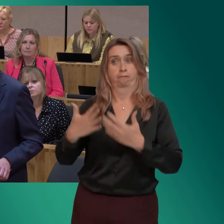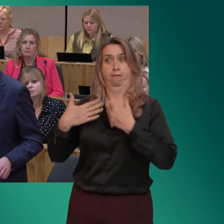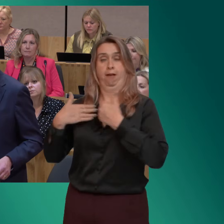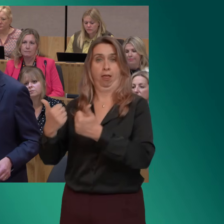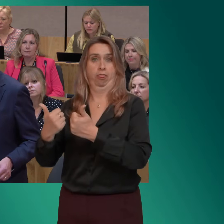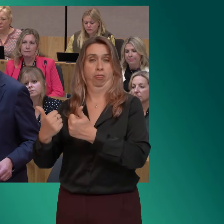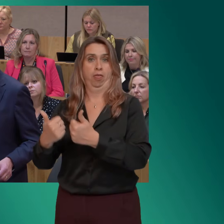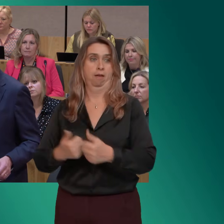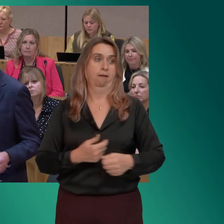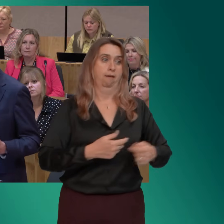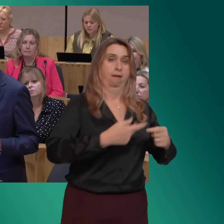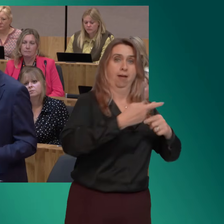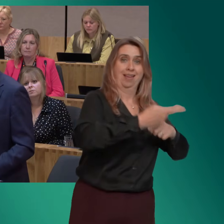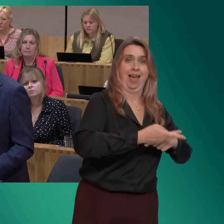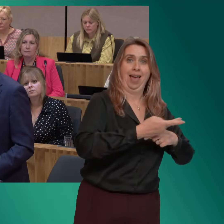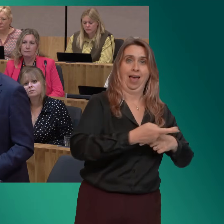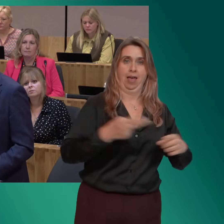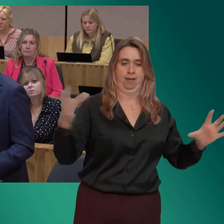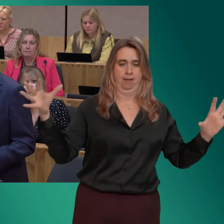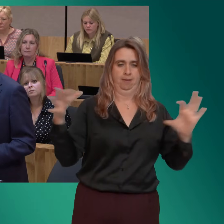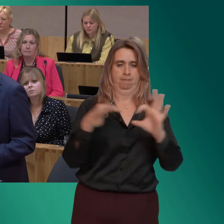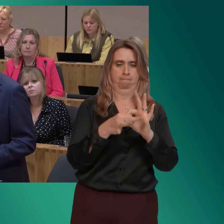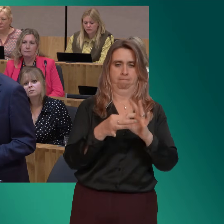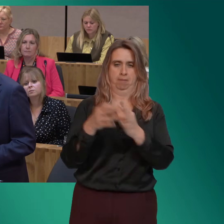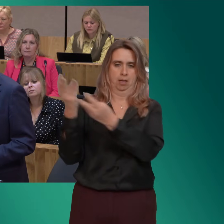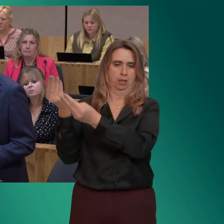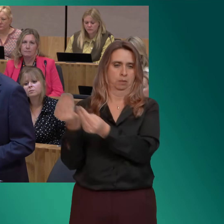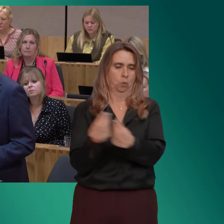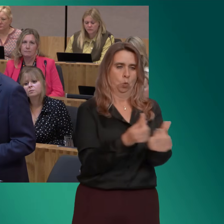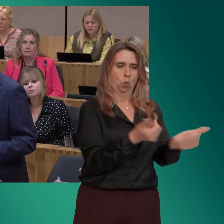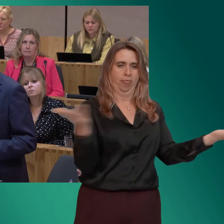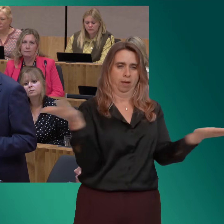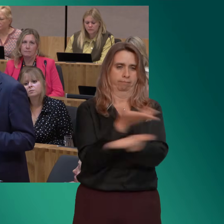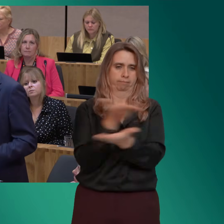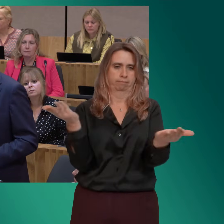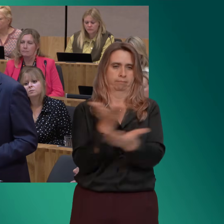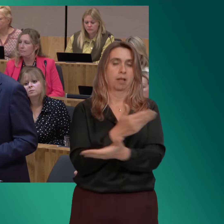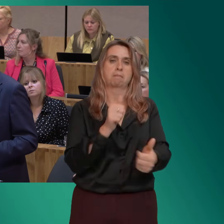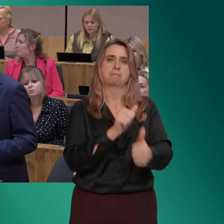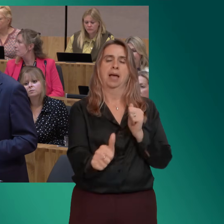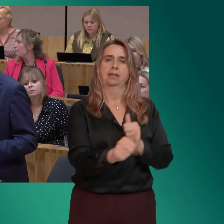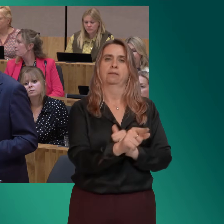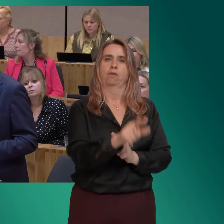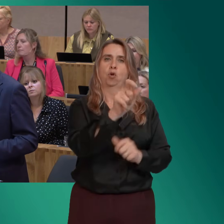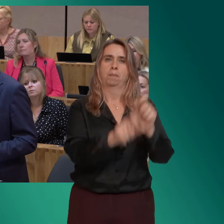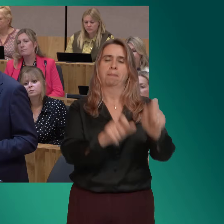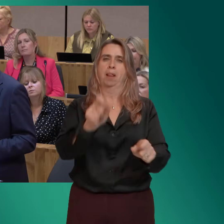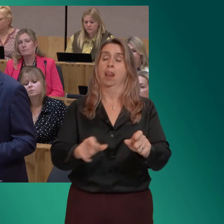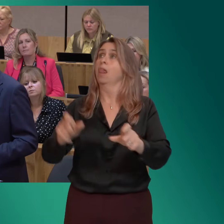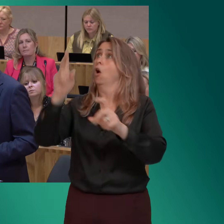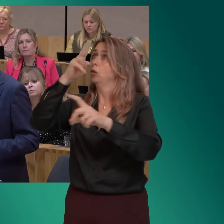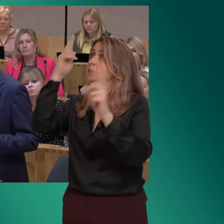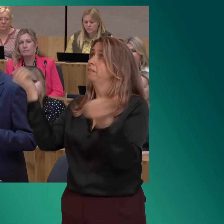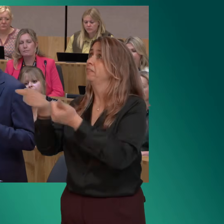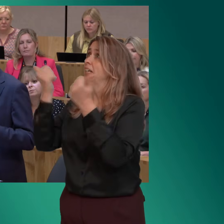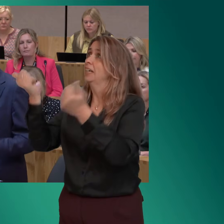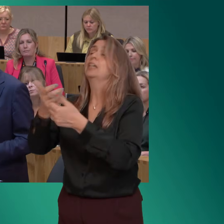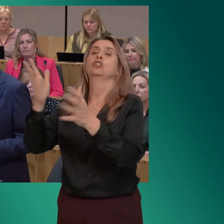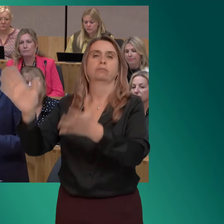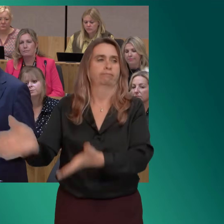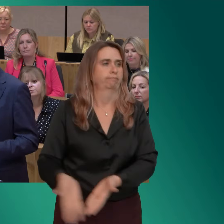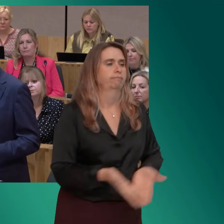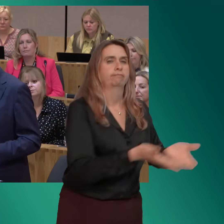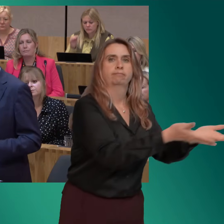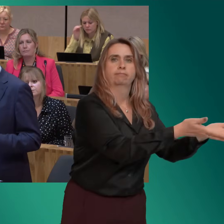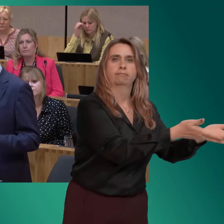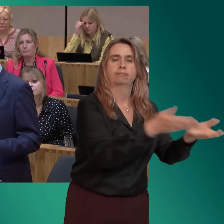care system, to reduce fragmentation and improve the patient experience. And we must do everything that we can always to ensure